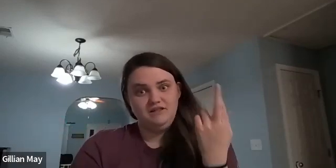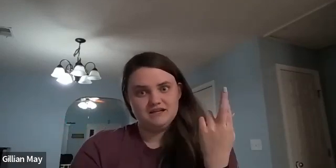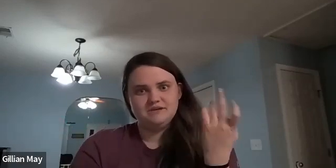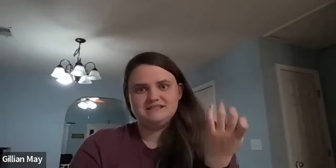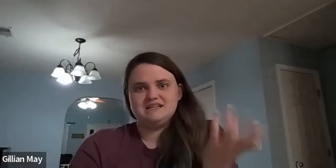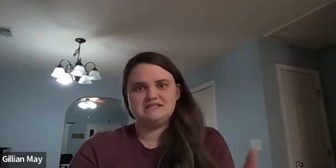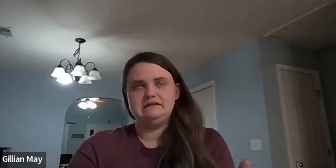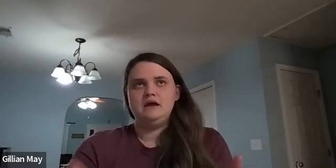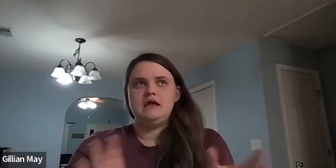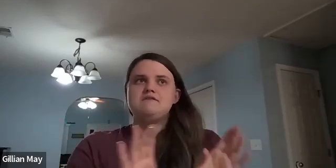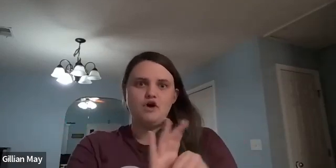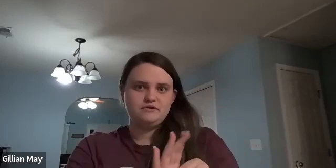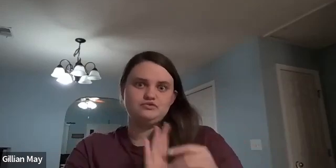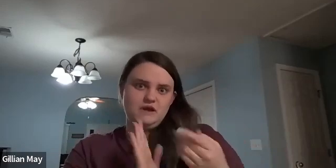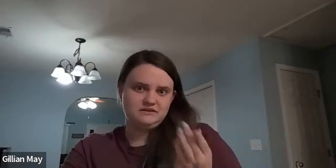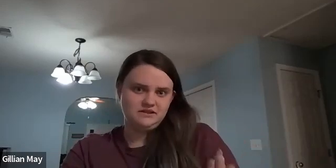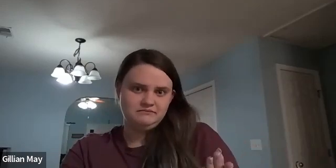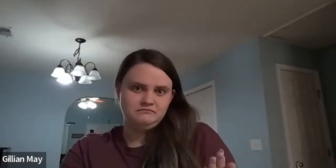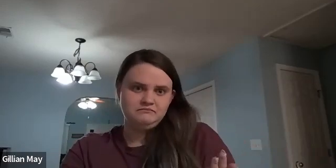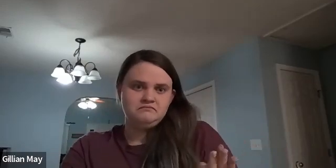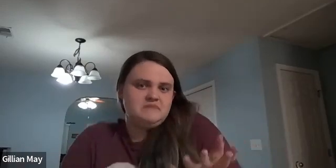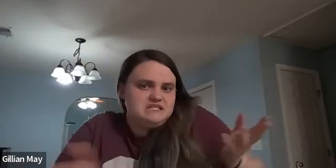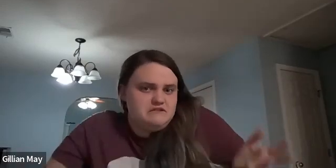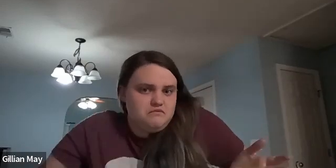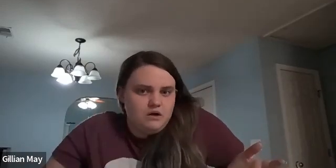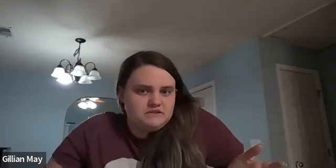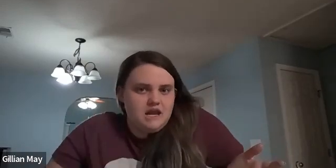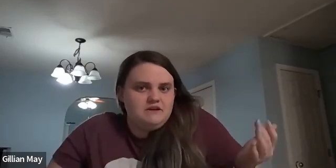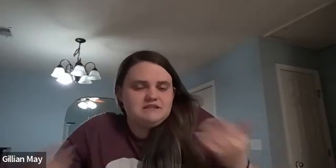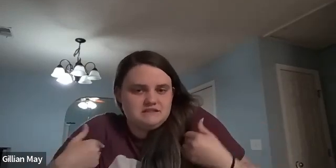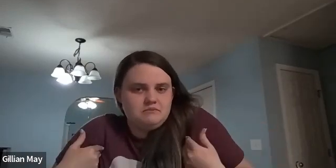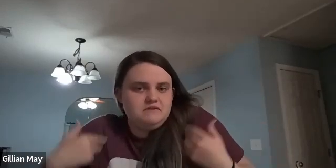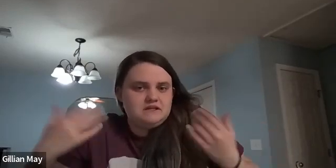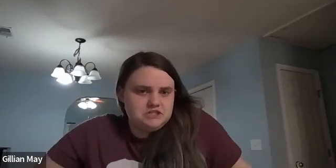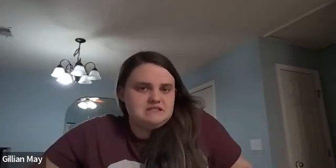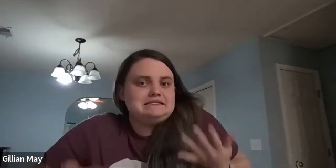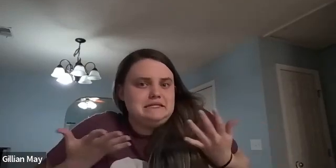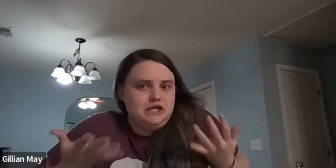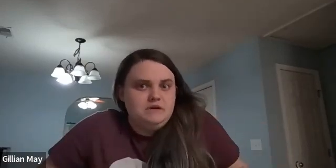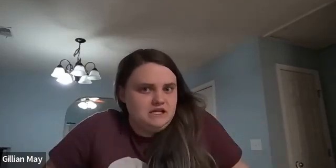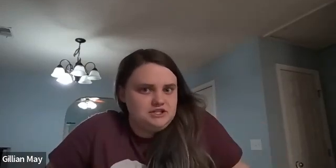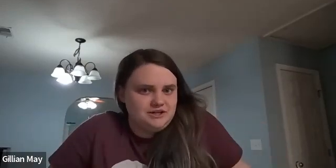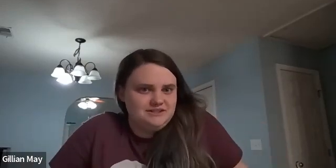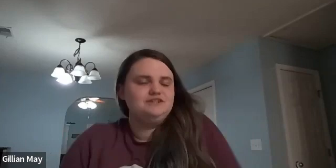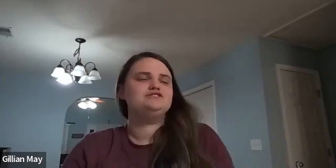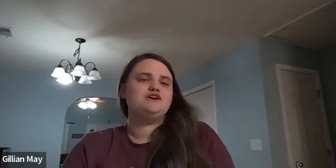realize, because it doesn't involve them directly. There's nothing wrong with that. That's human nature.